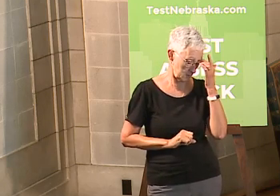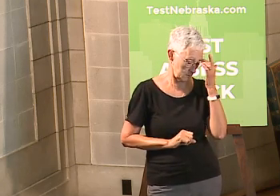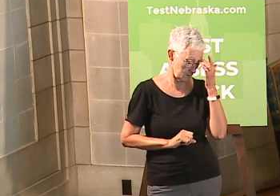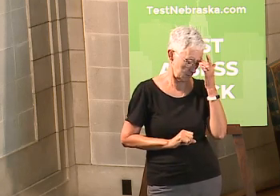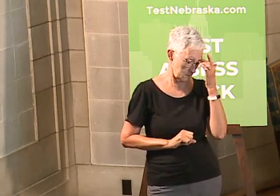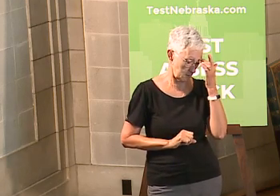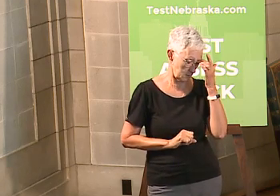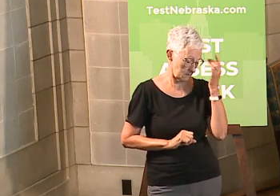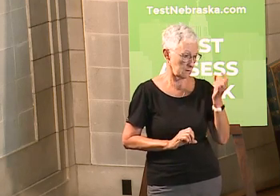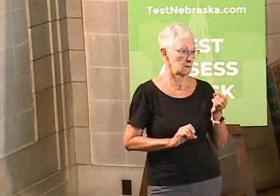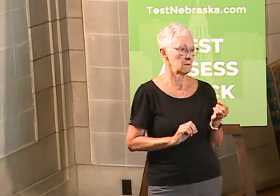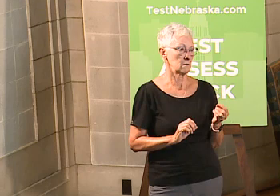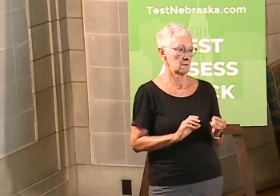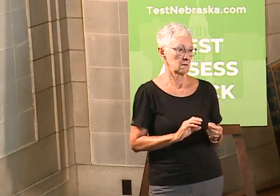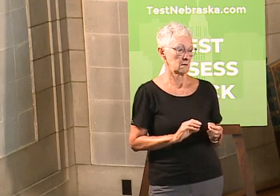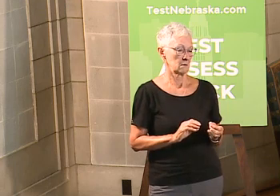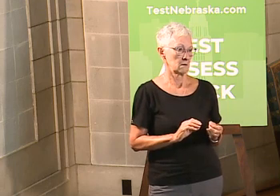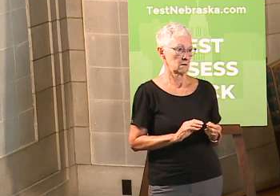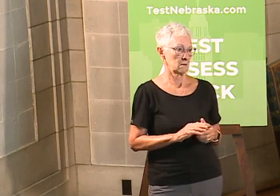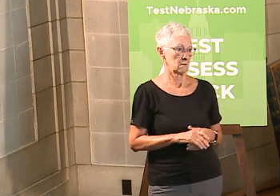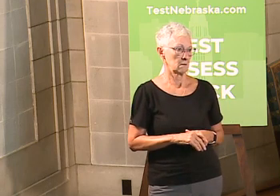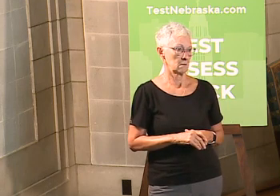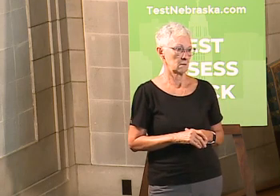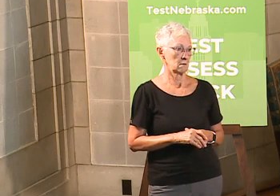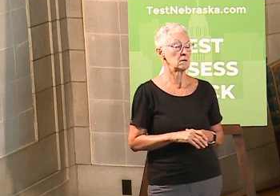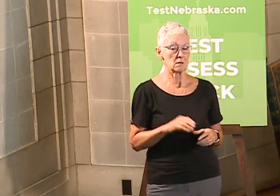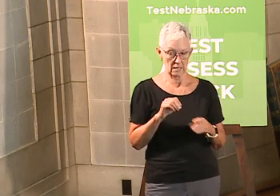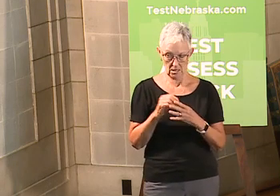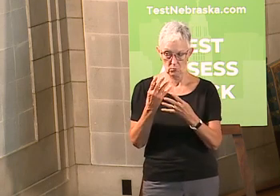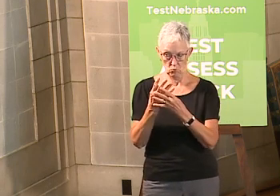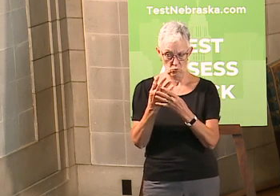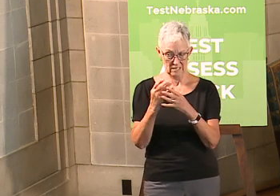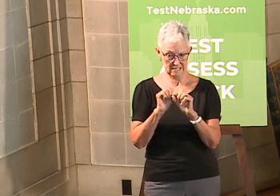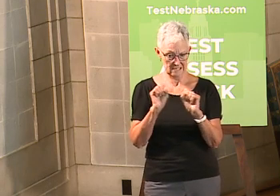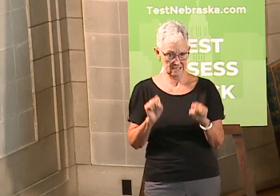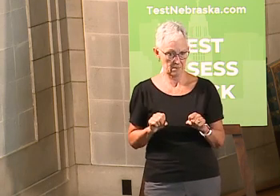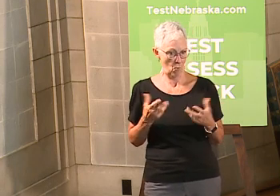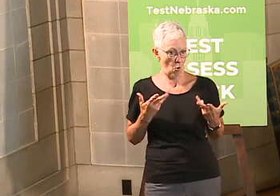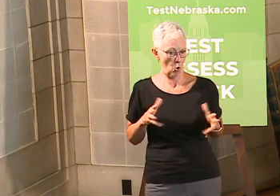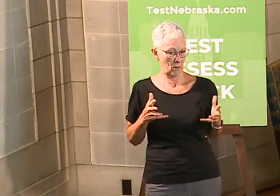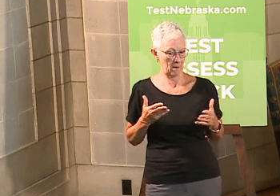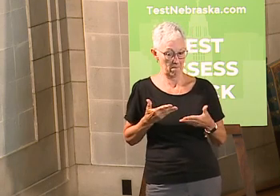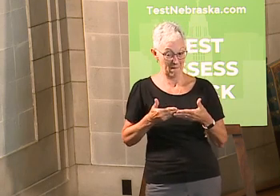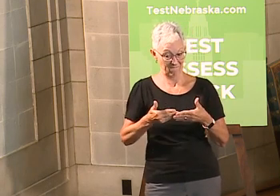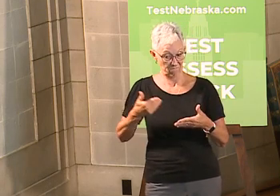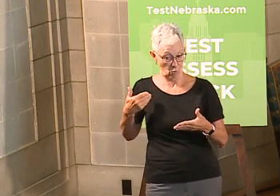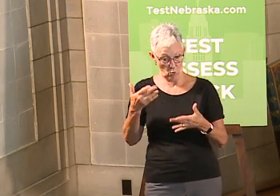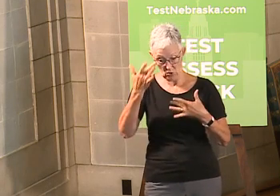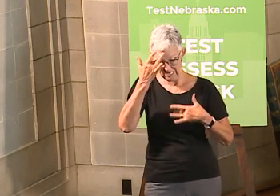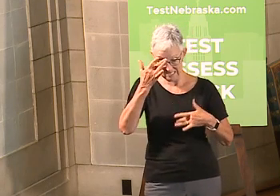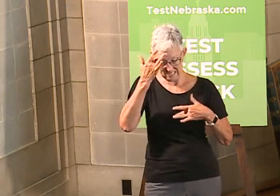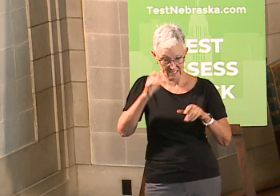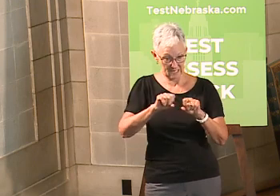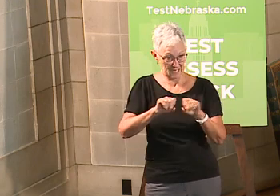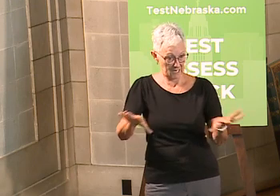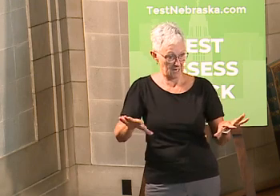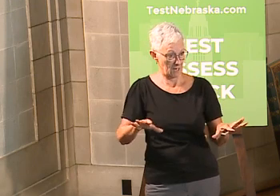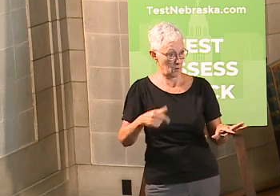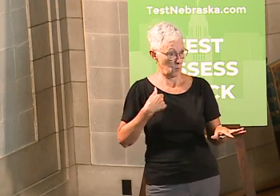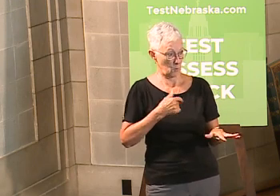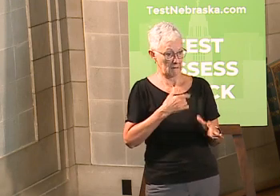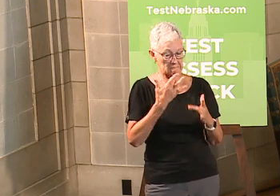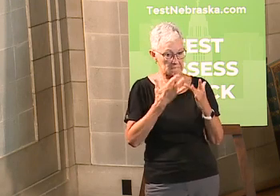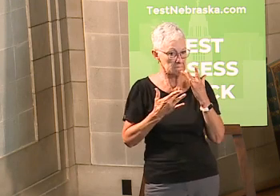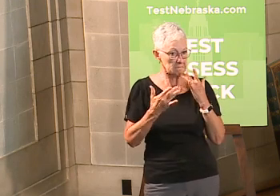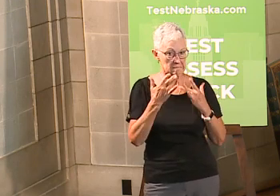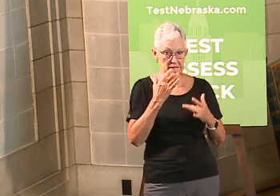with, staff members, availability staff members. Do you have contingency plans if all of a sudden